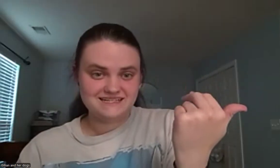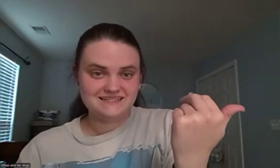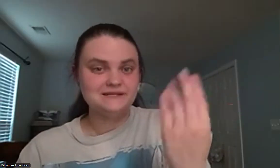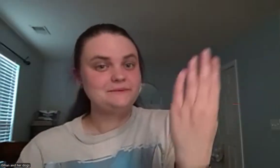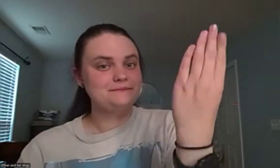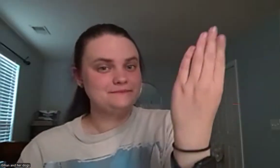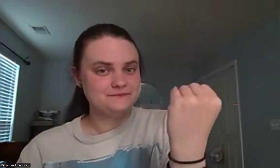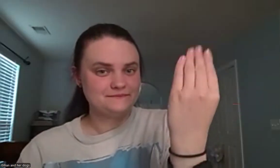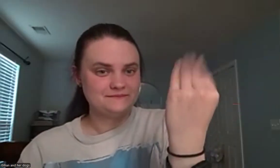14,